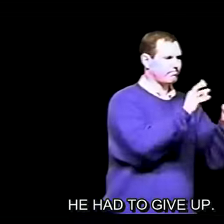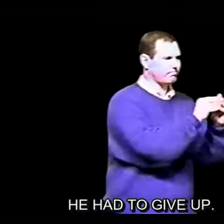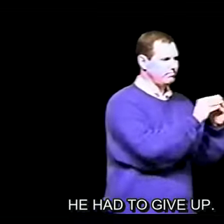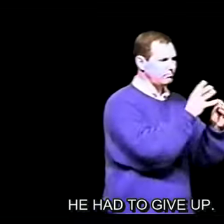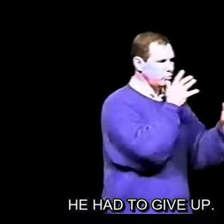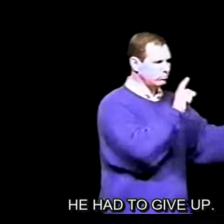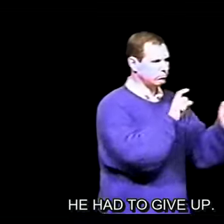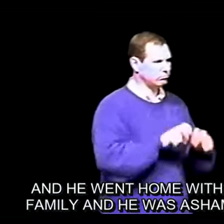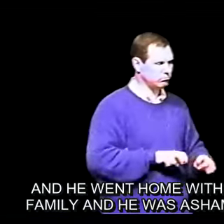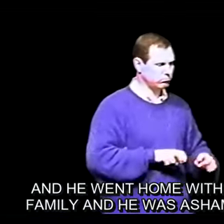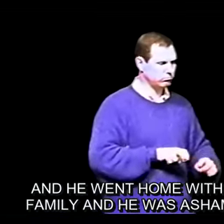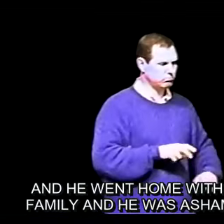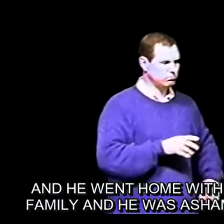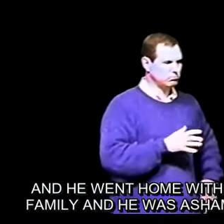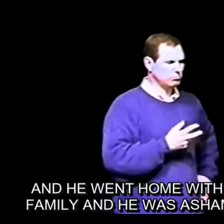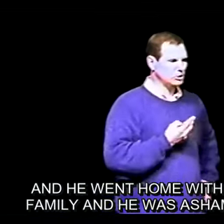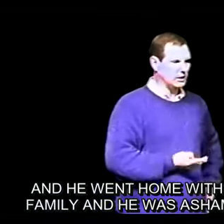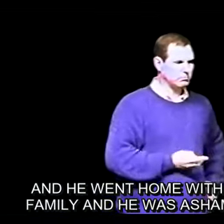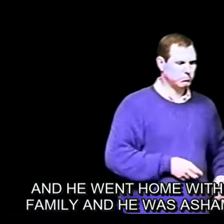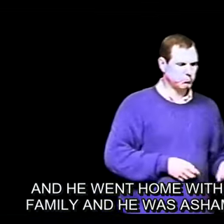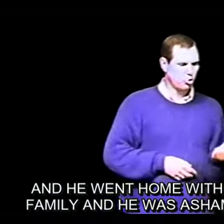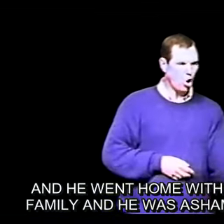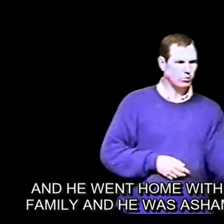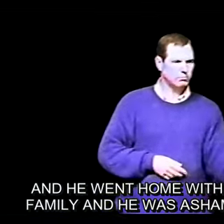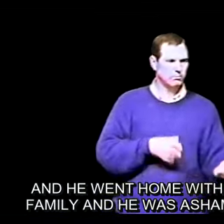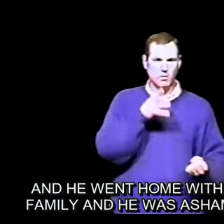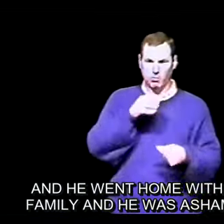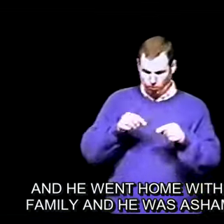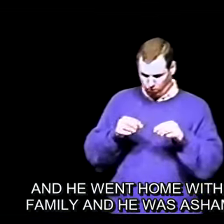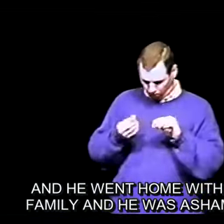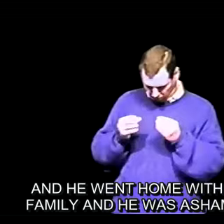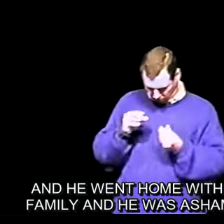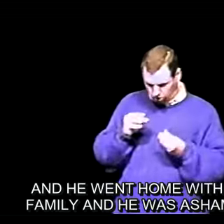and he went home with his family, and he was ashamed.